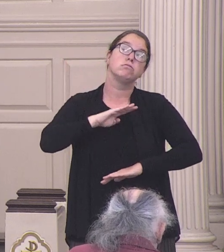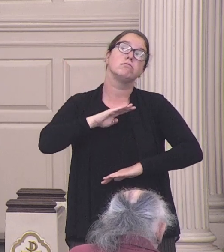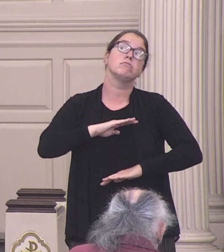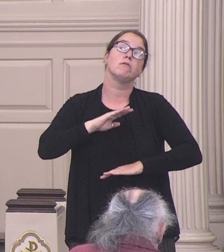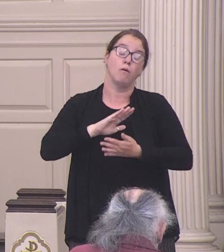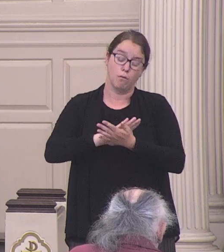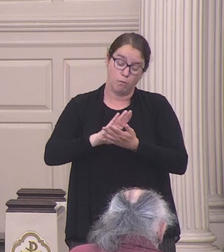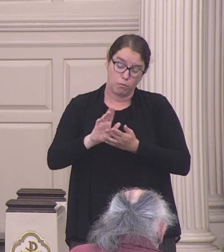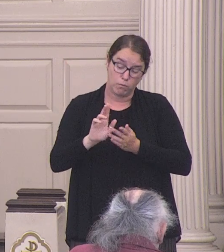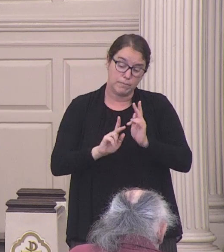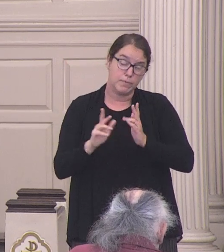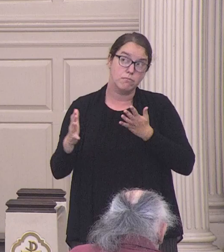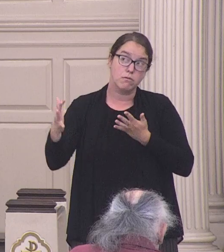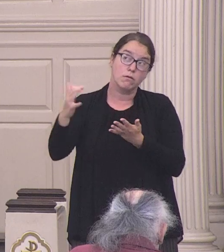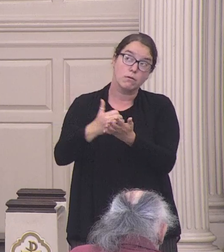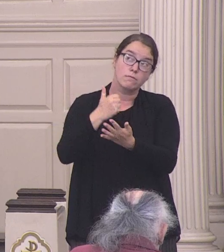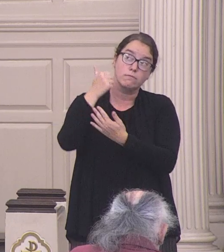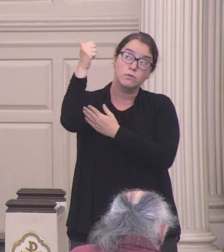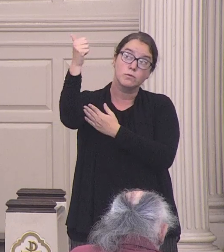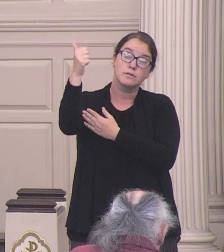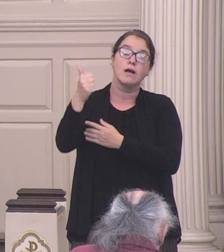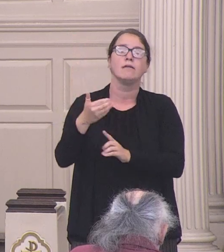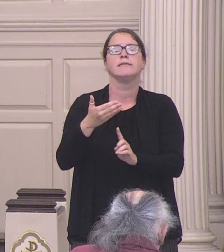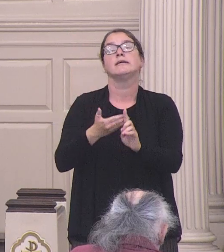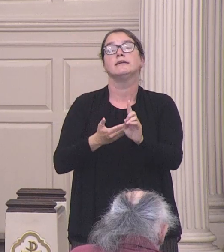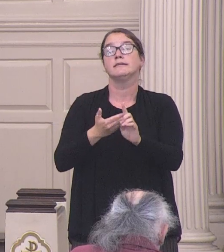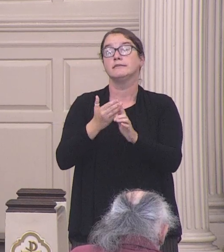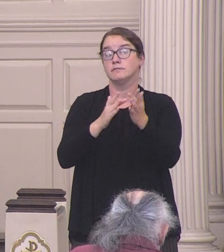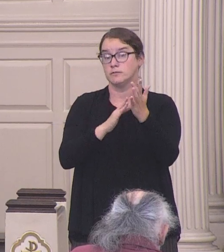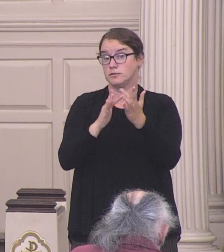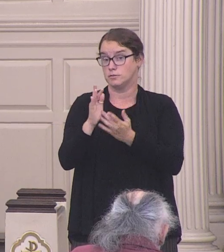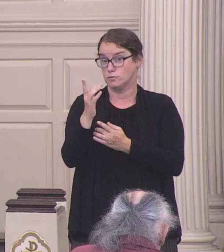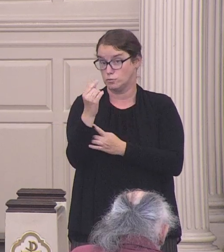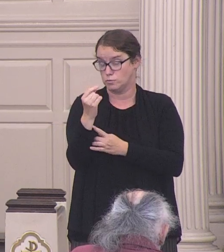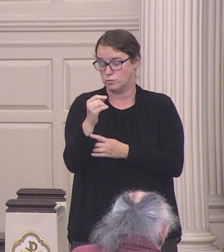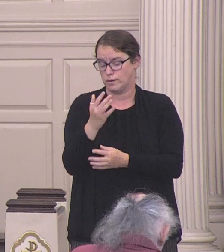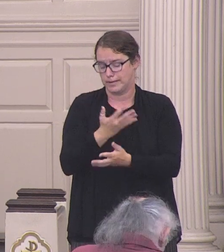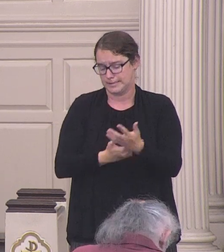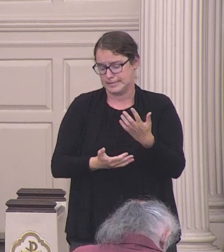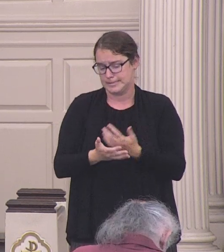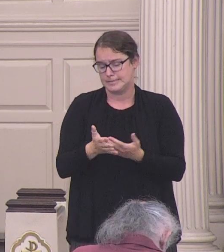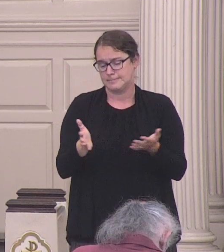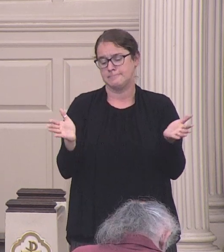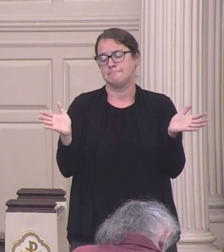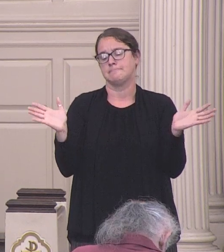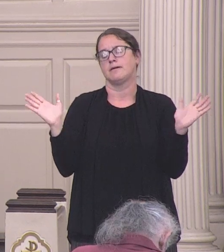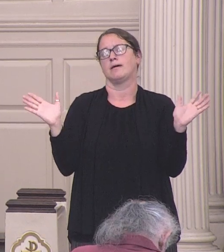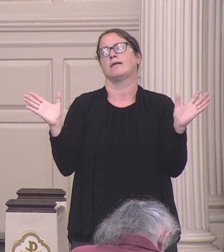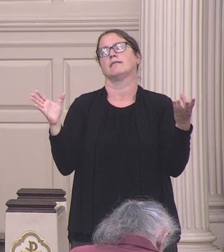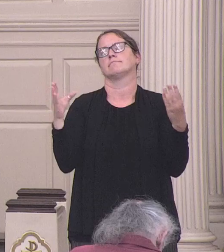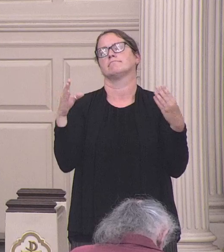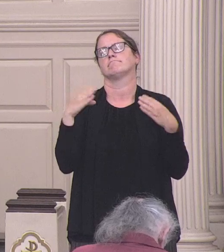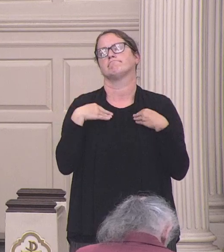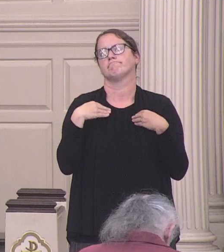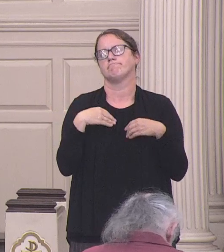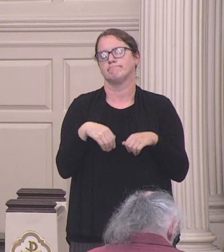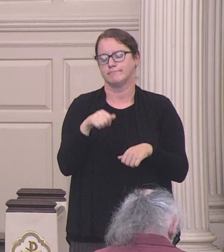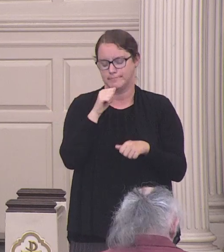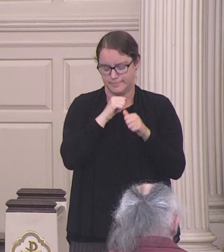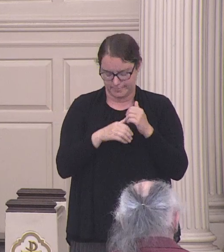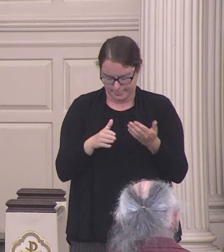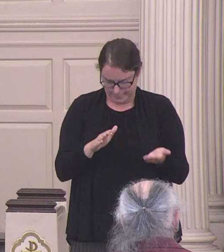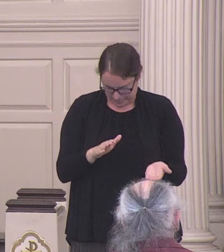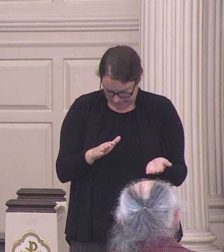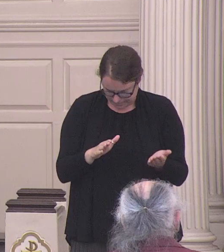passion, so as to break the bonds of death and manifest the resurrection. And so